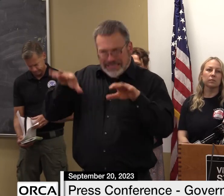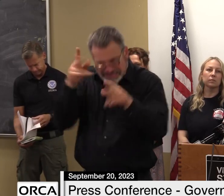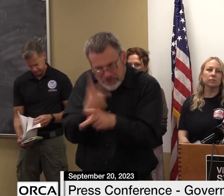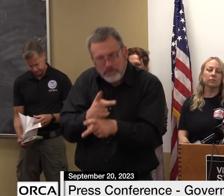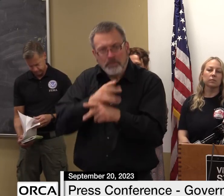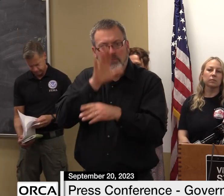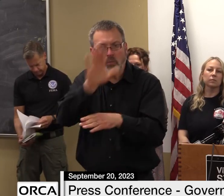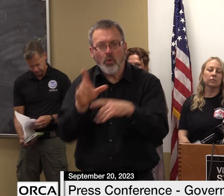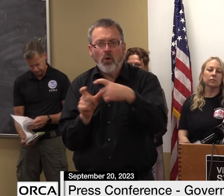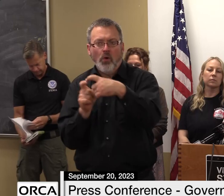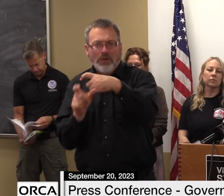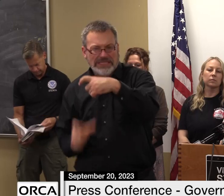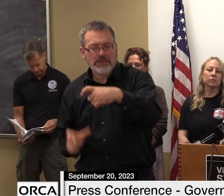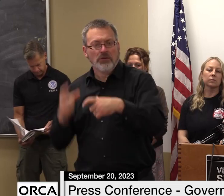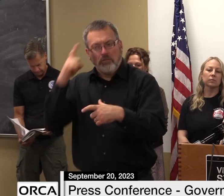minimum.